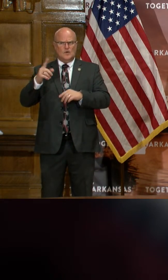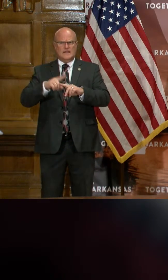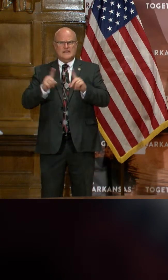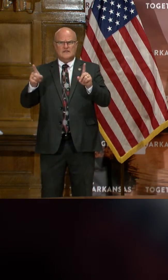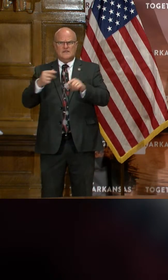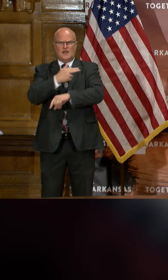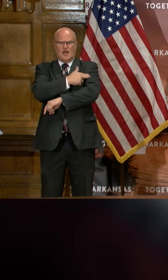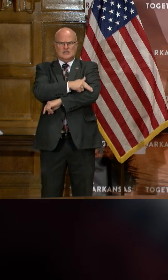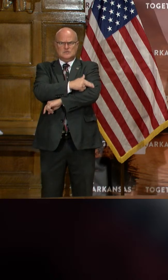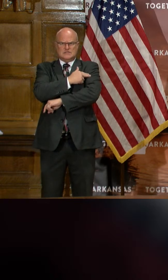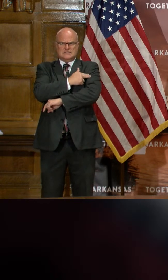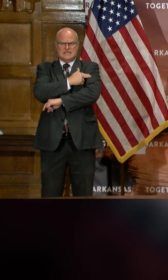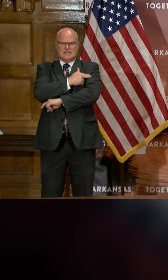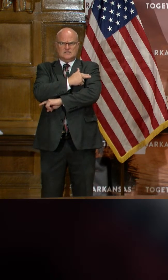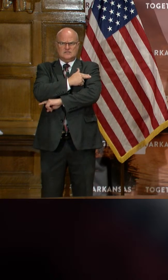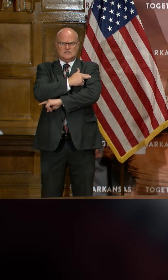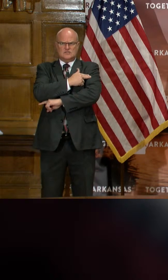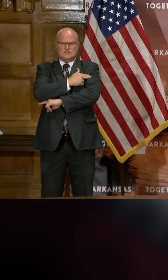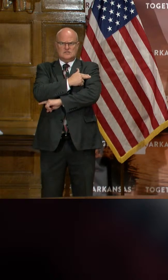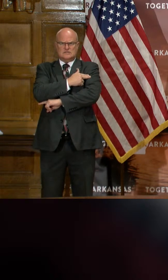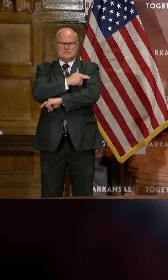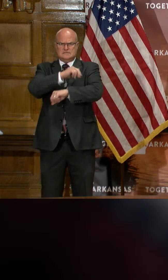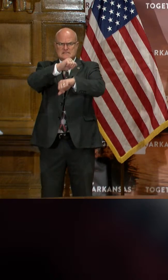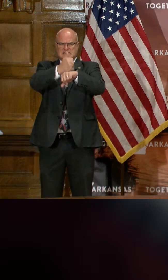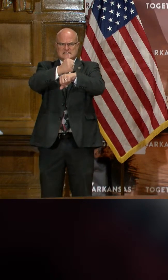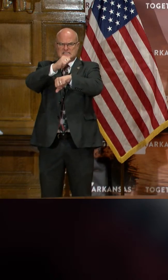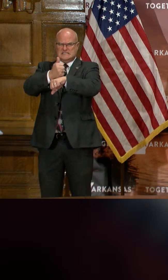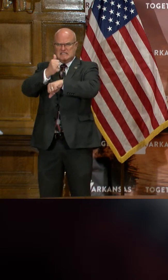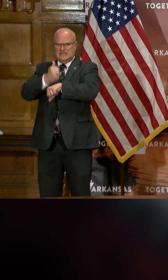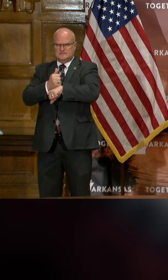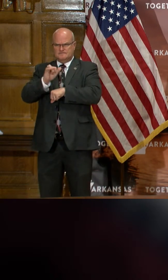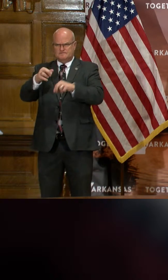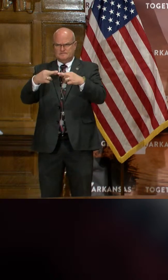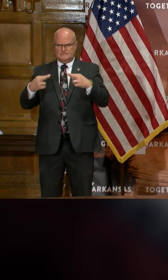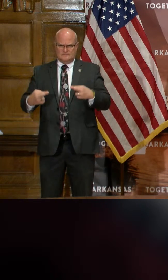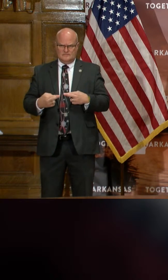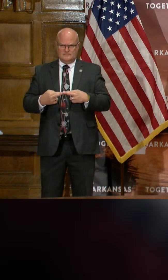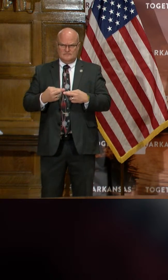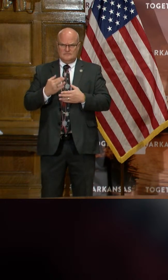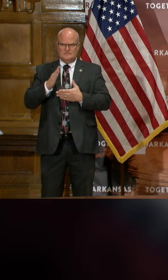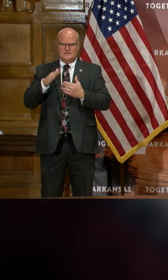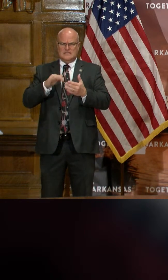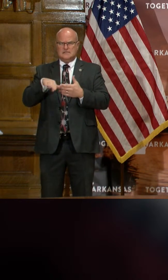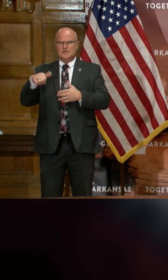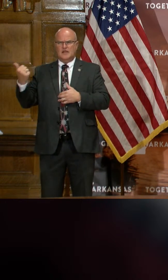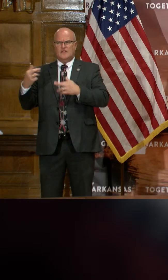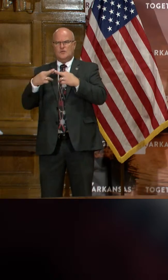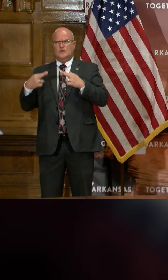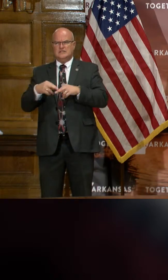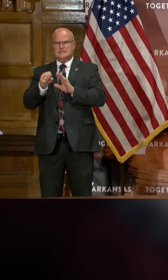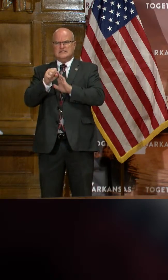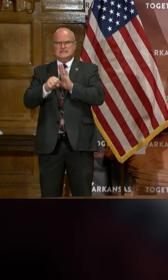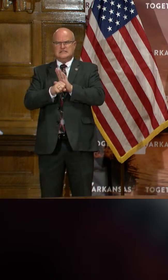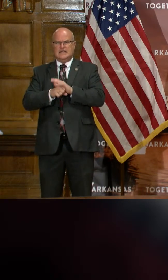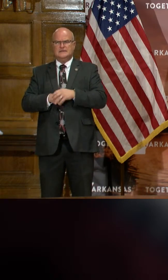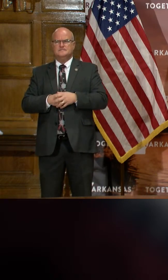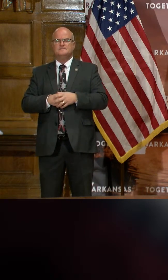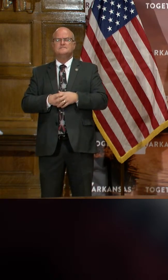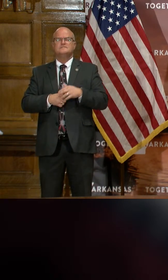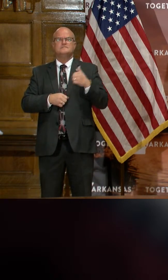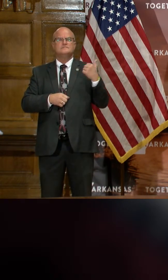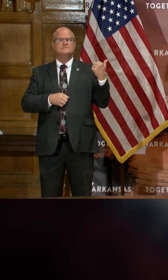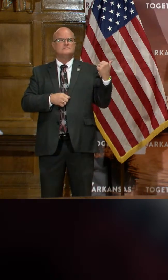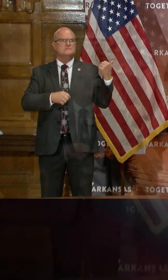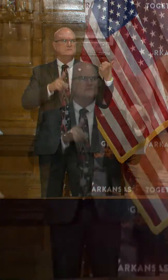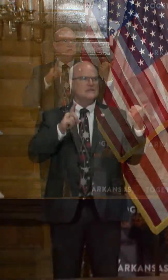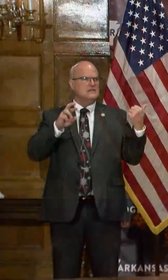in the hospitalization just set up in that region than maybe some of the other regions in the state?